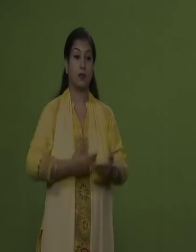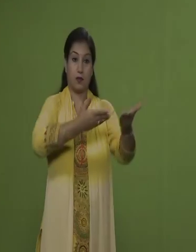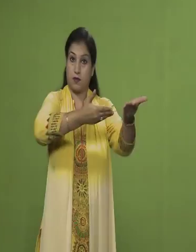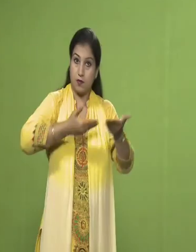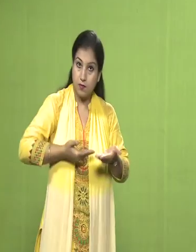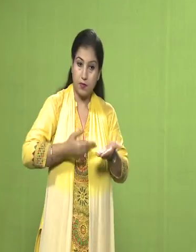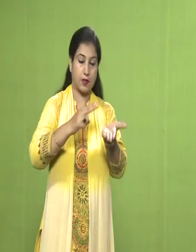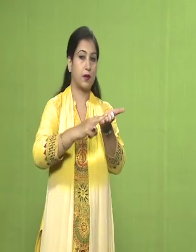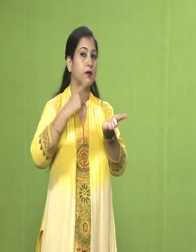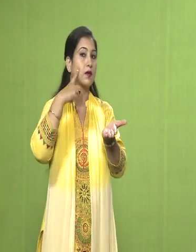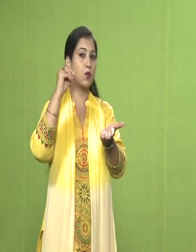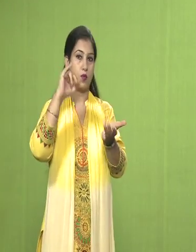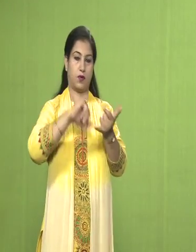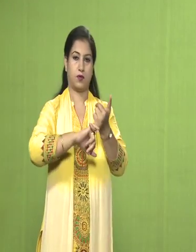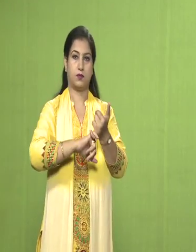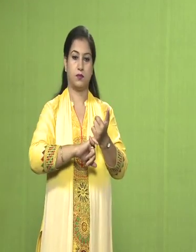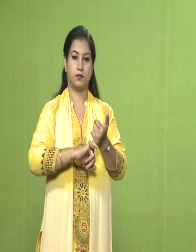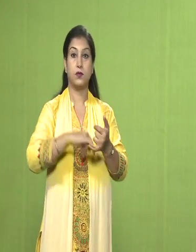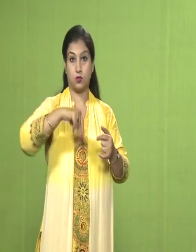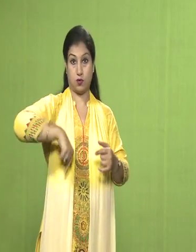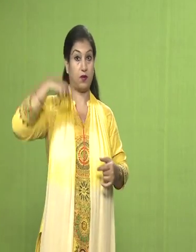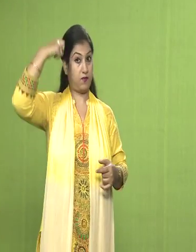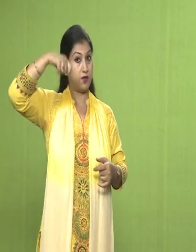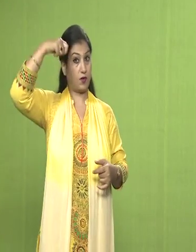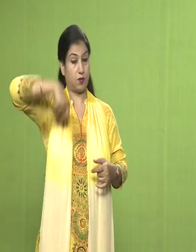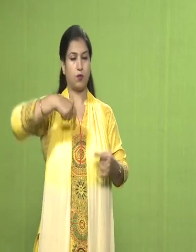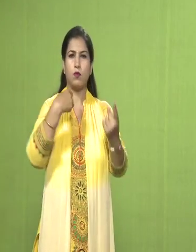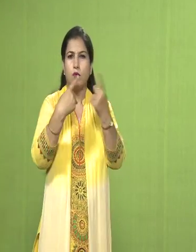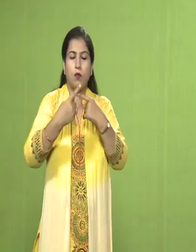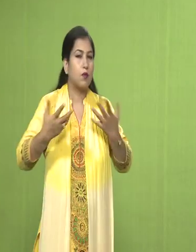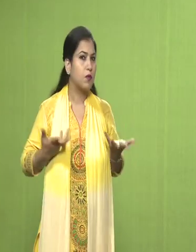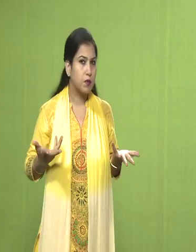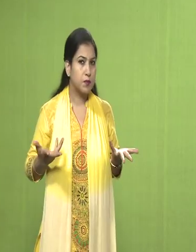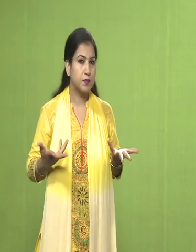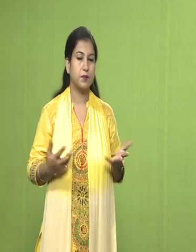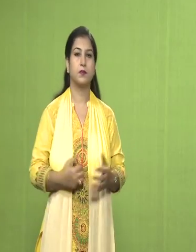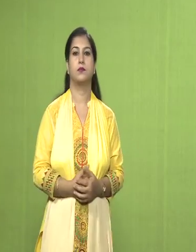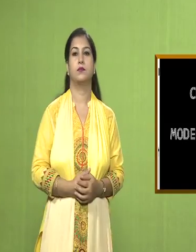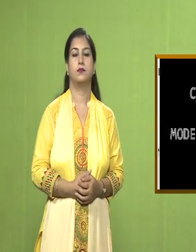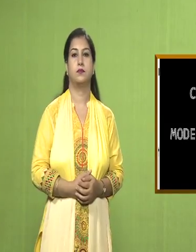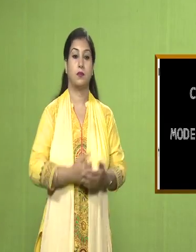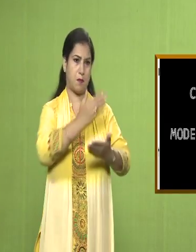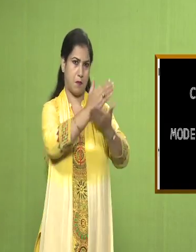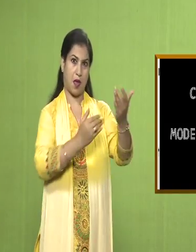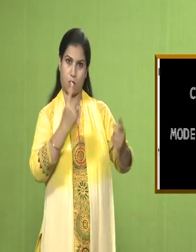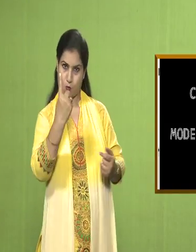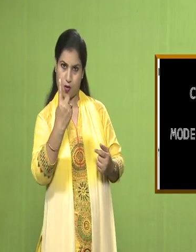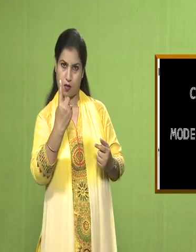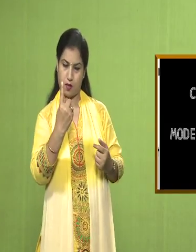Welcome to NIOS. In today's video, we will cover part 1 of